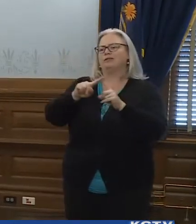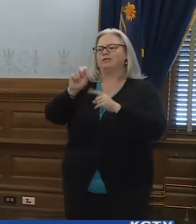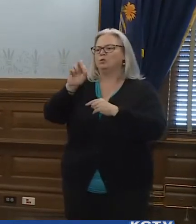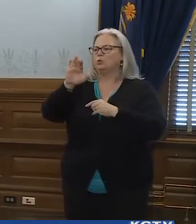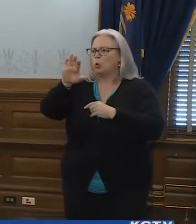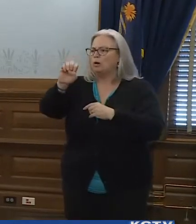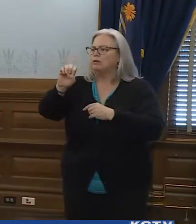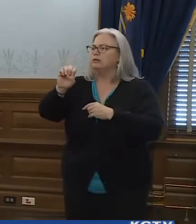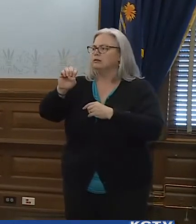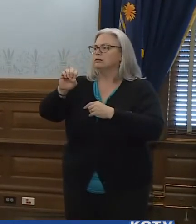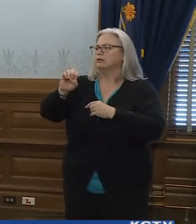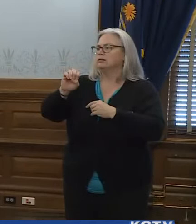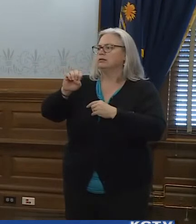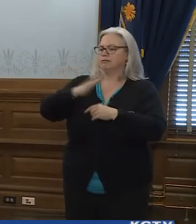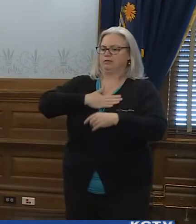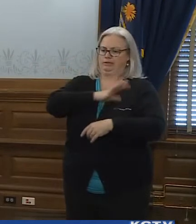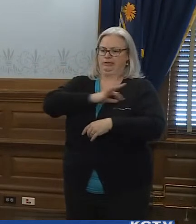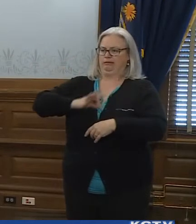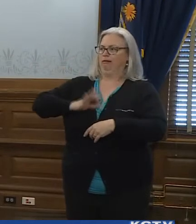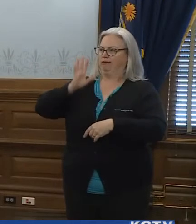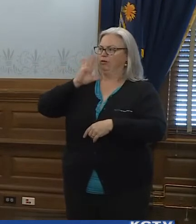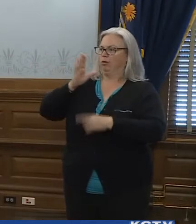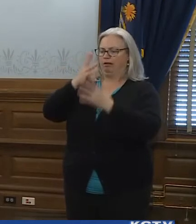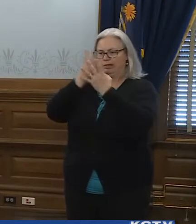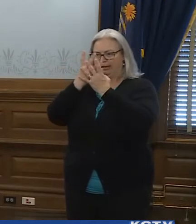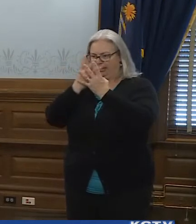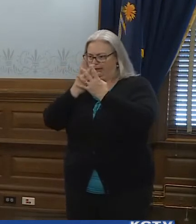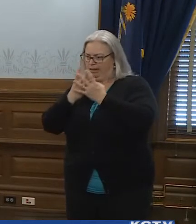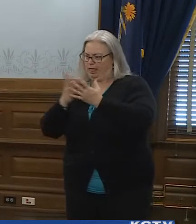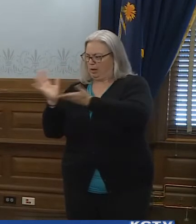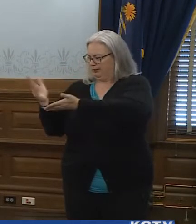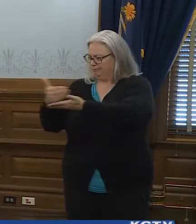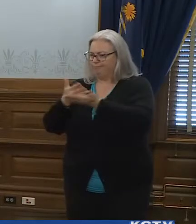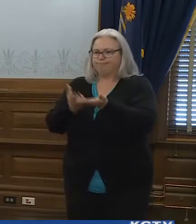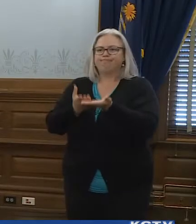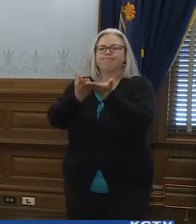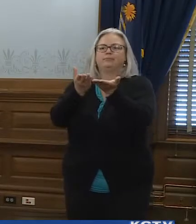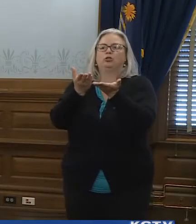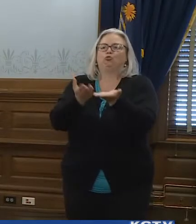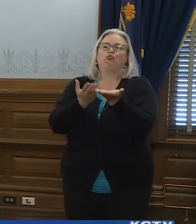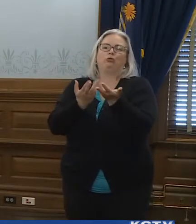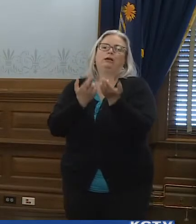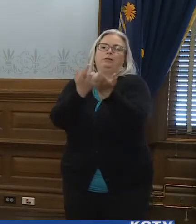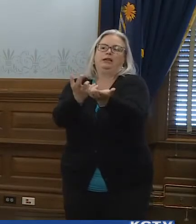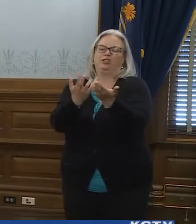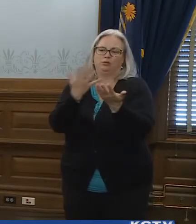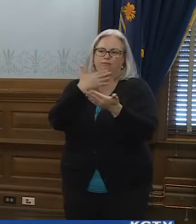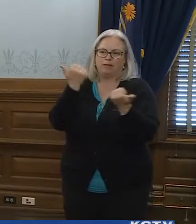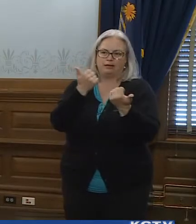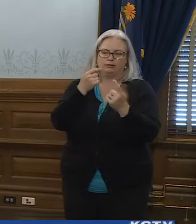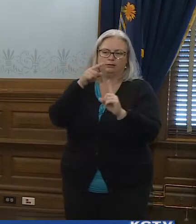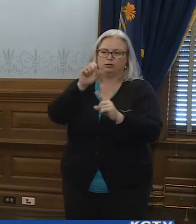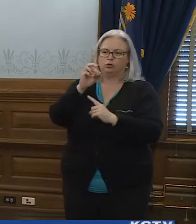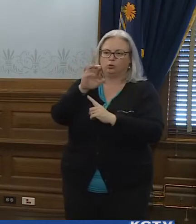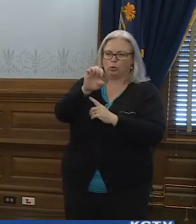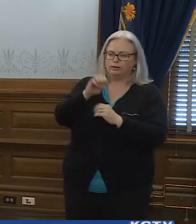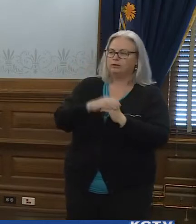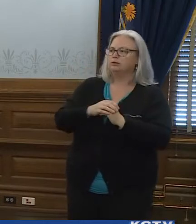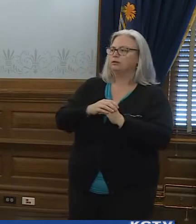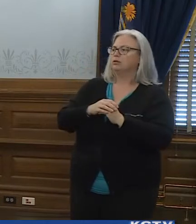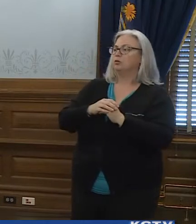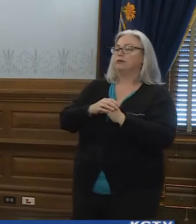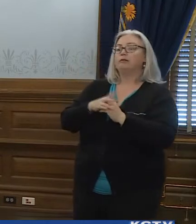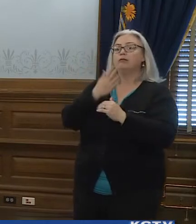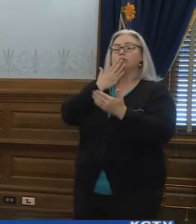And my staff and I will sift through and come back with some recommendations as to the best one. We've had